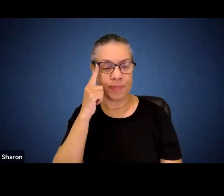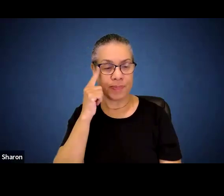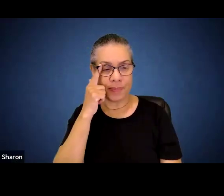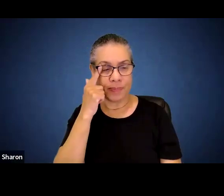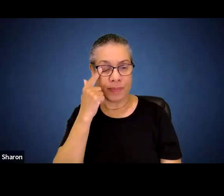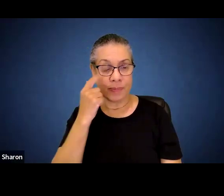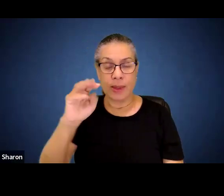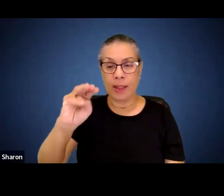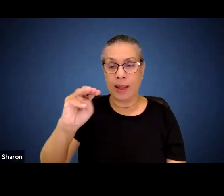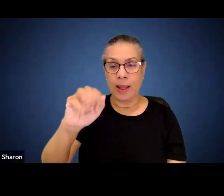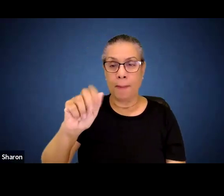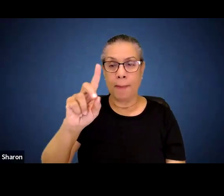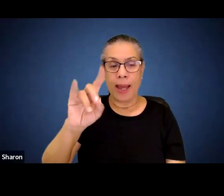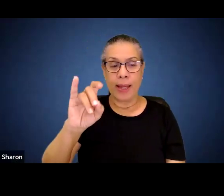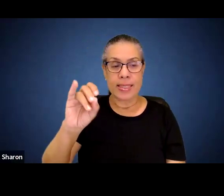is Madison Kronheim.